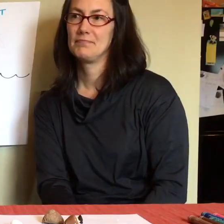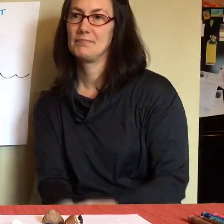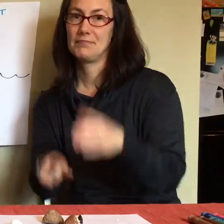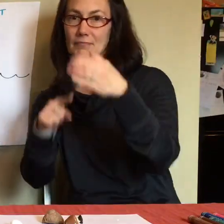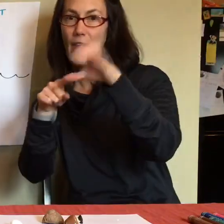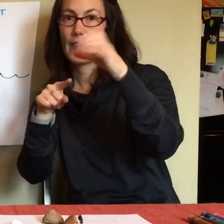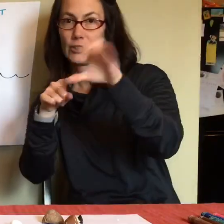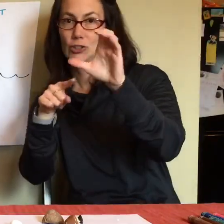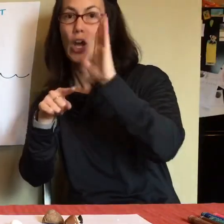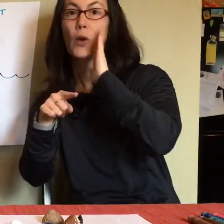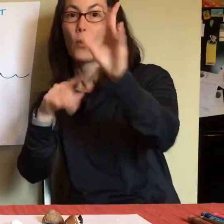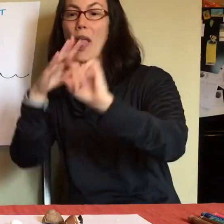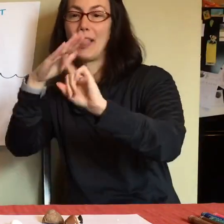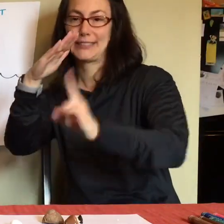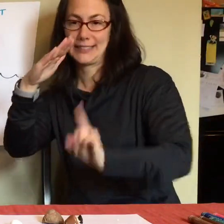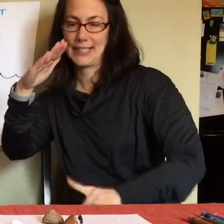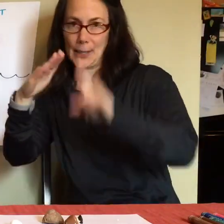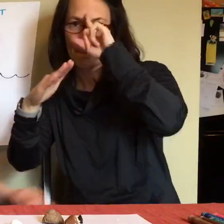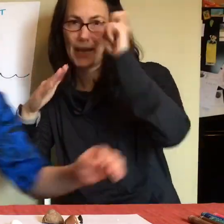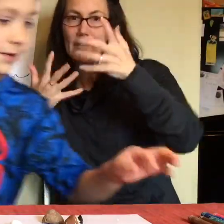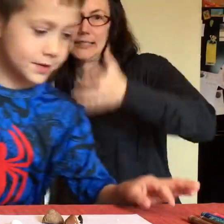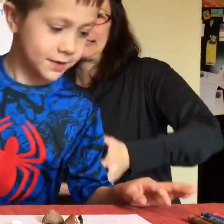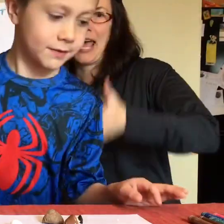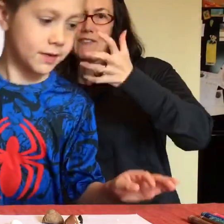chalk will sink because it's heavy.